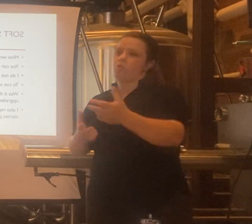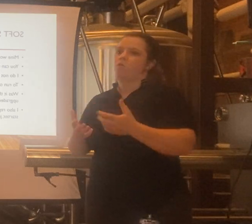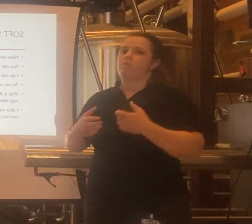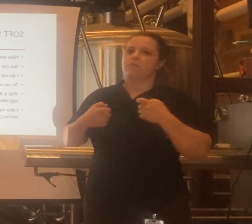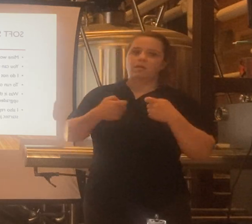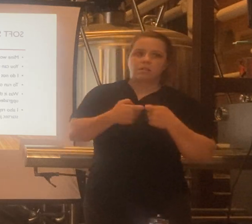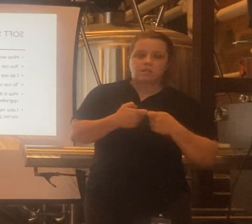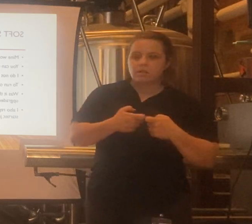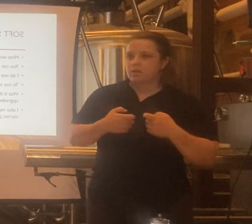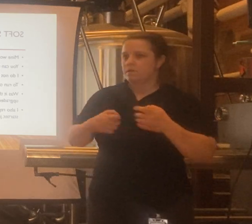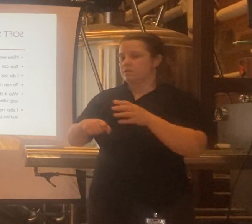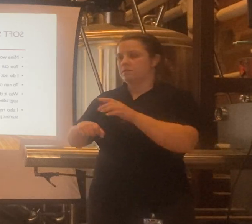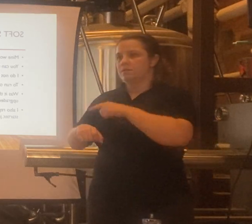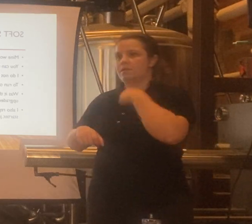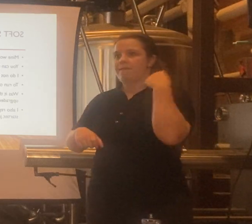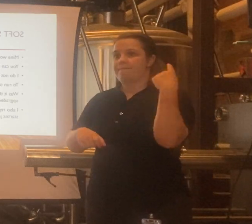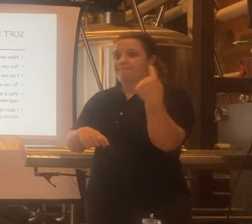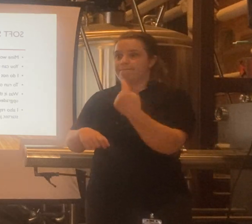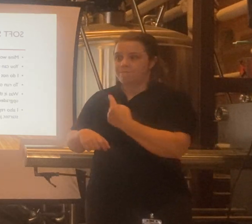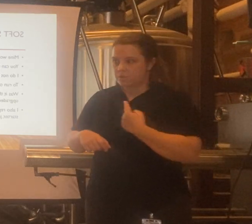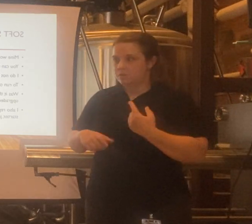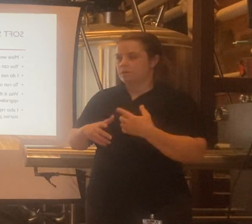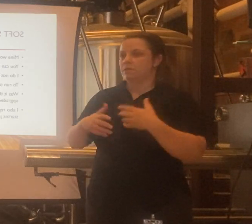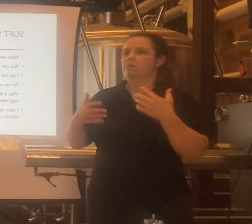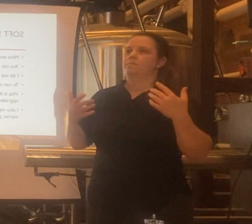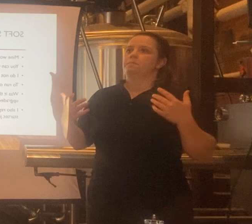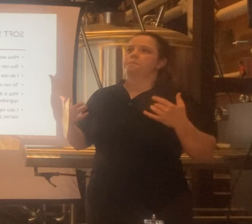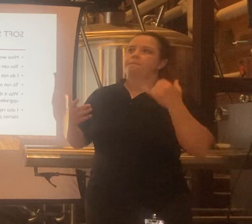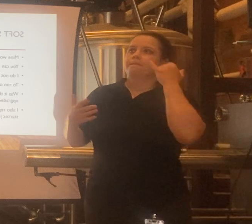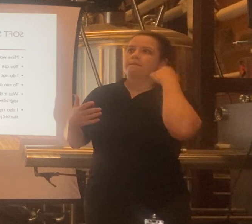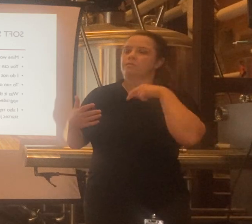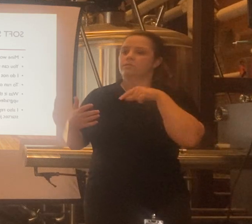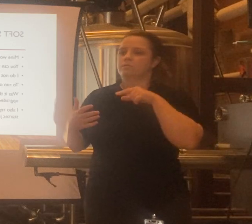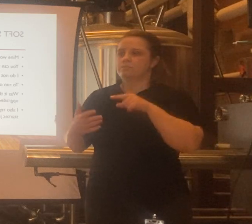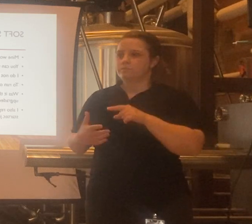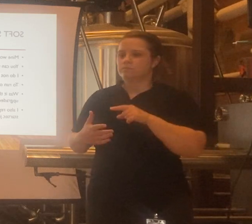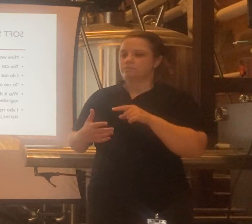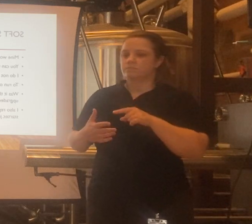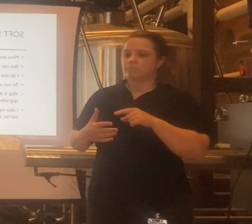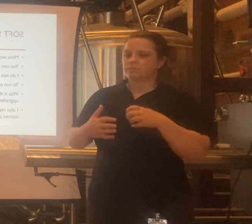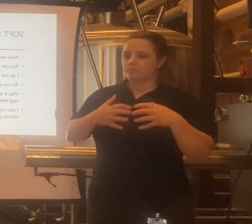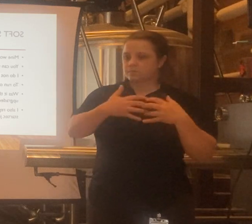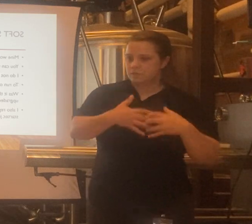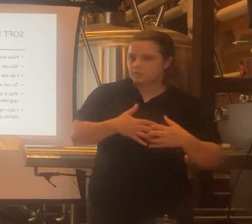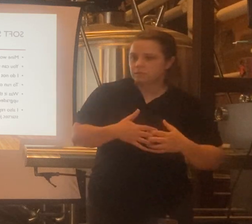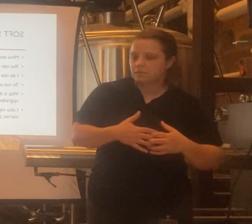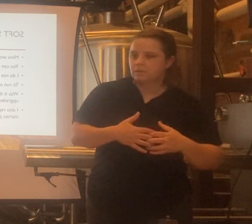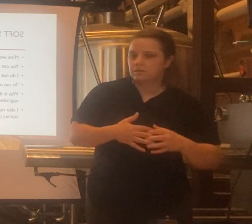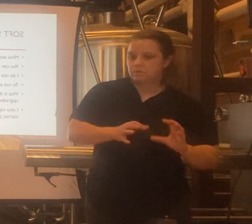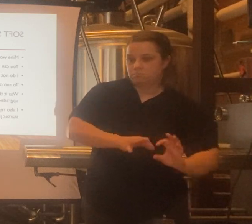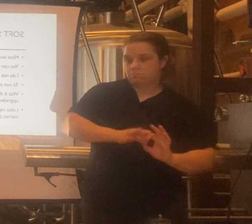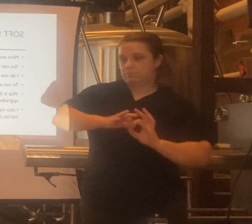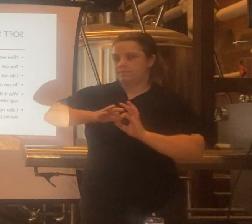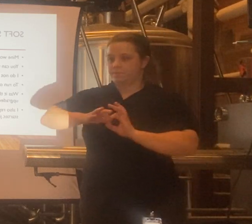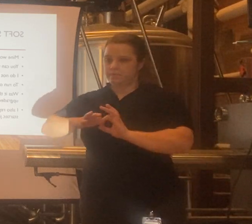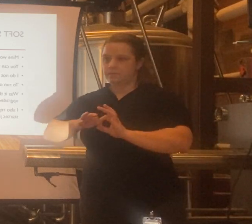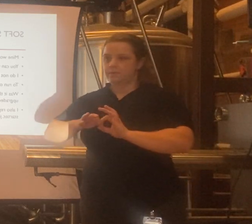turning things on, because when you're on generator, you're going to use a heavy piece of equipment, and then you're going to turn it off, then you'll go to the next